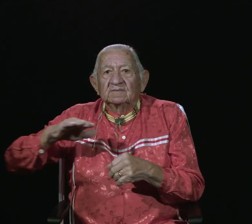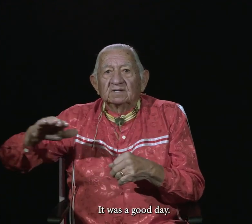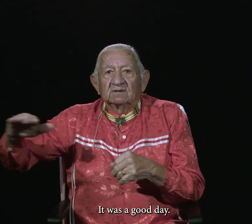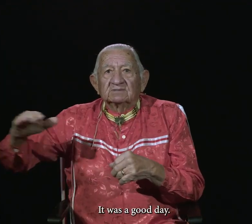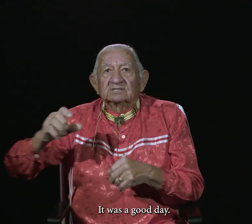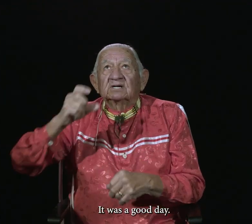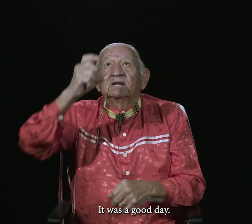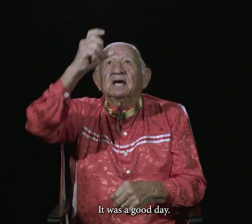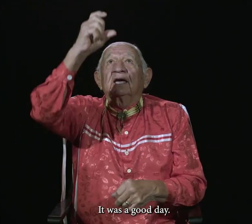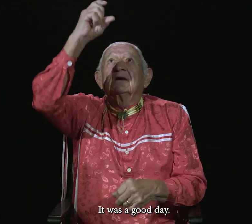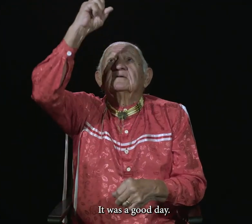it was a good day